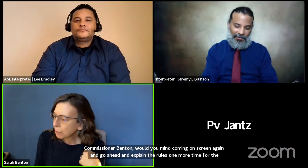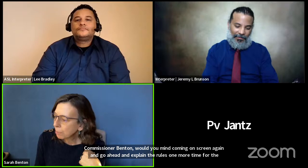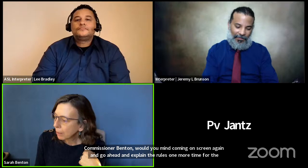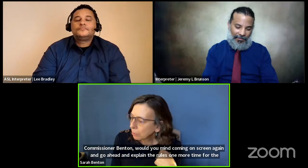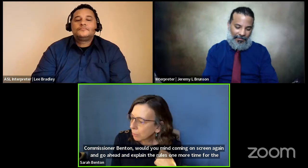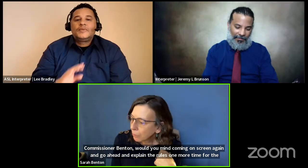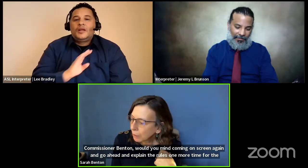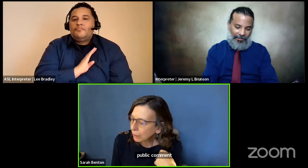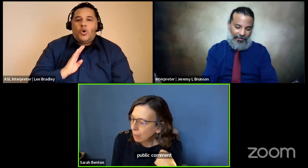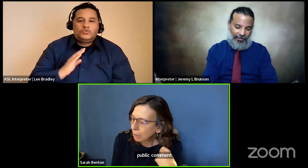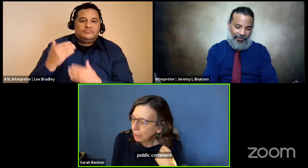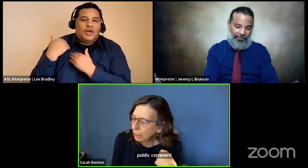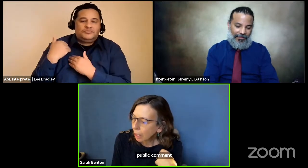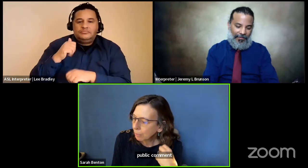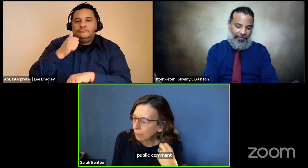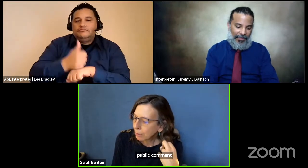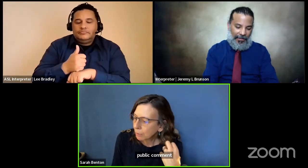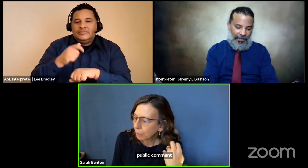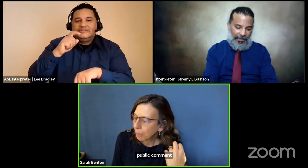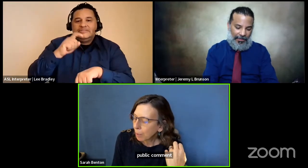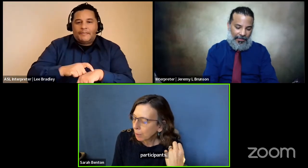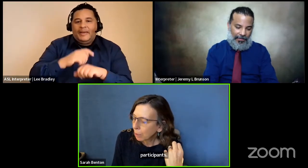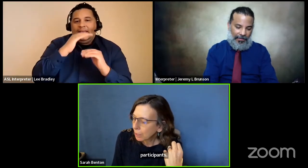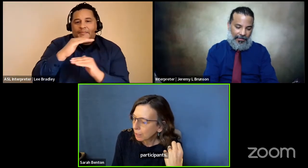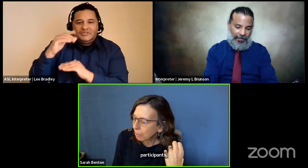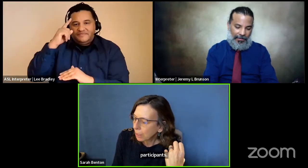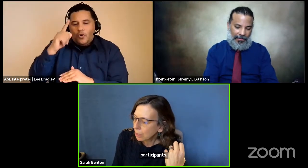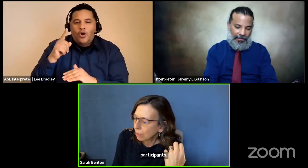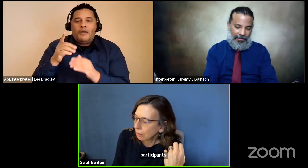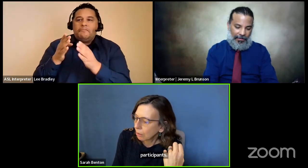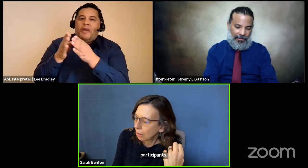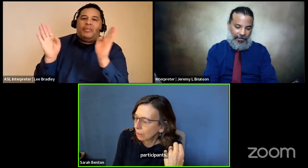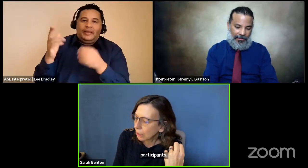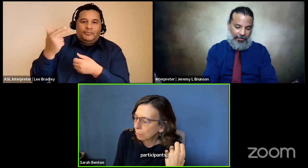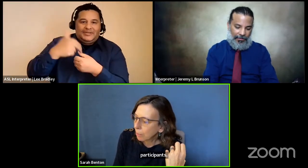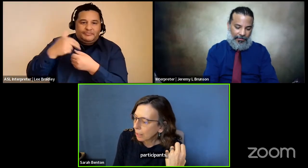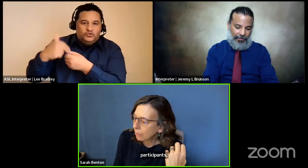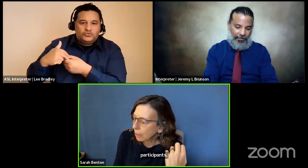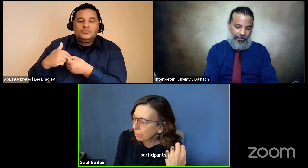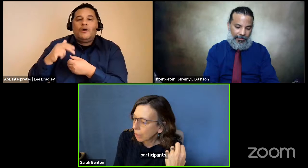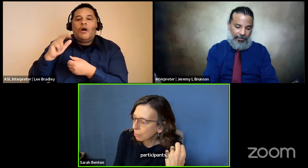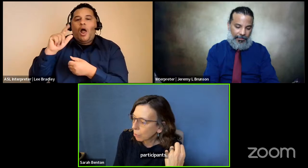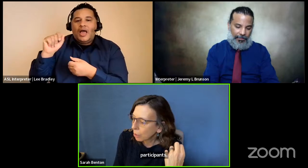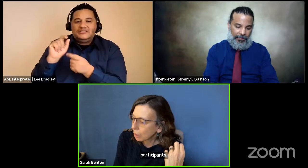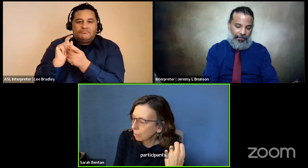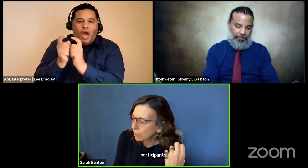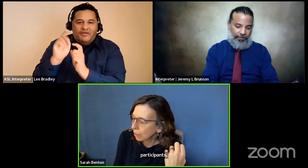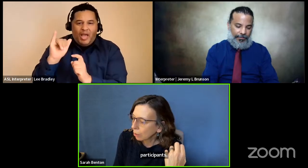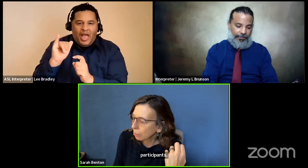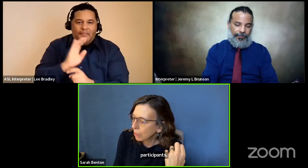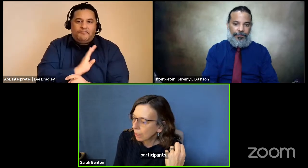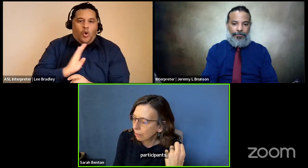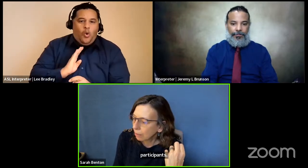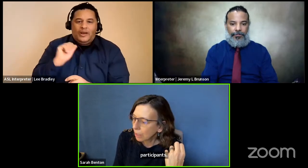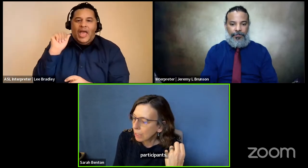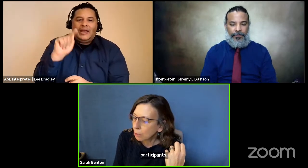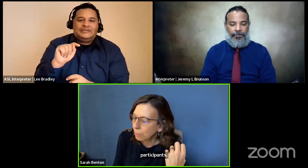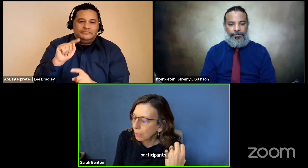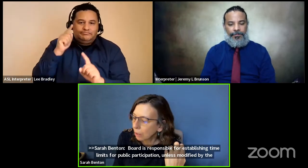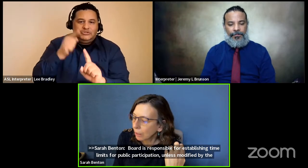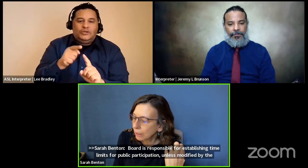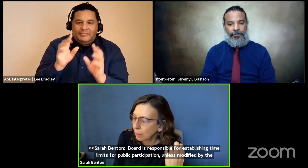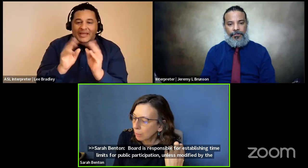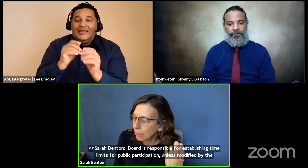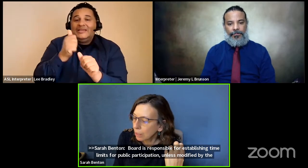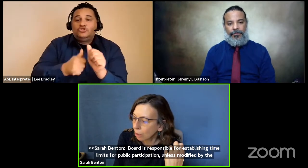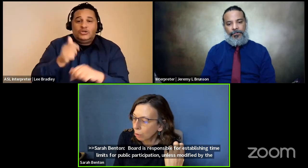Board is responsible for establishing time limits for public participation. Unless modified by the board at a particular meeting, each